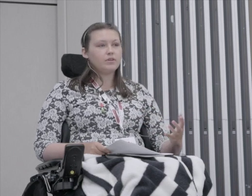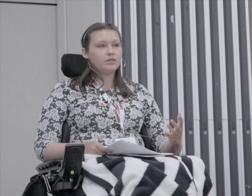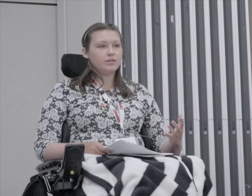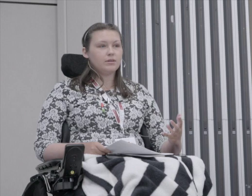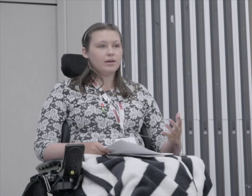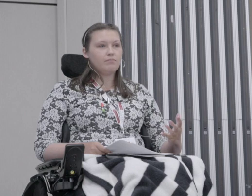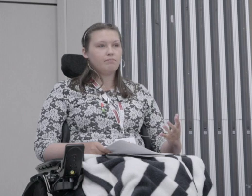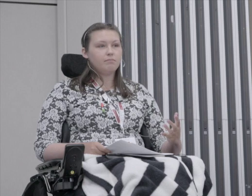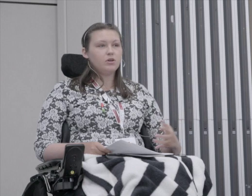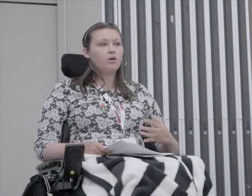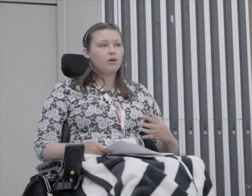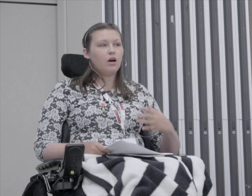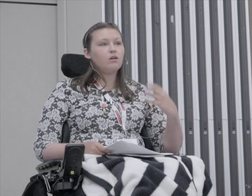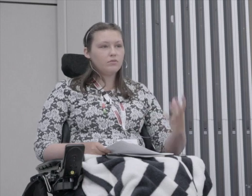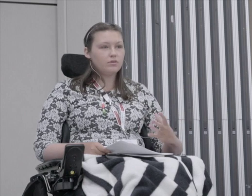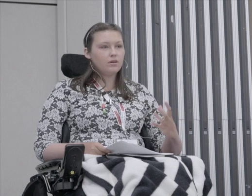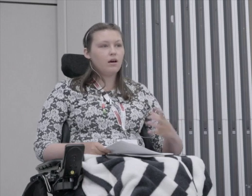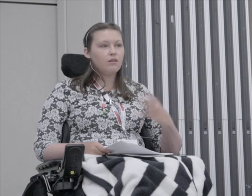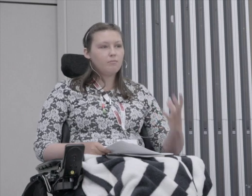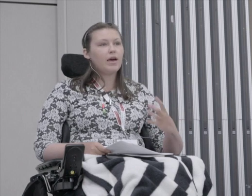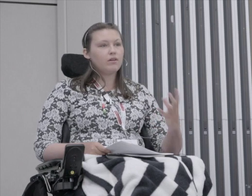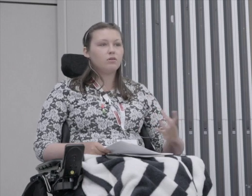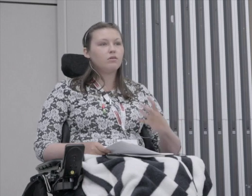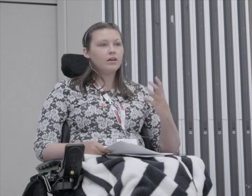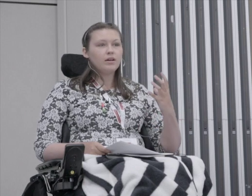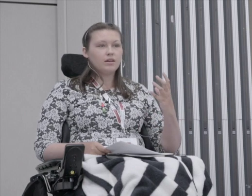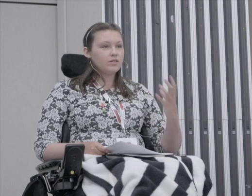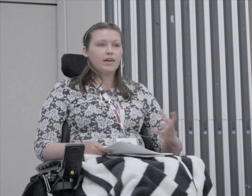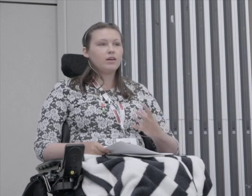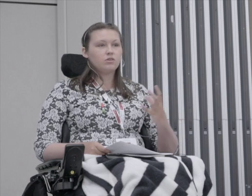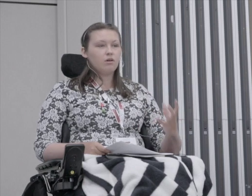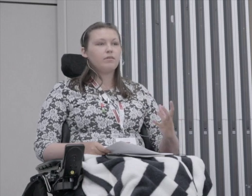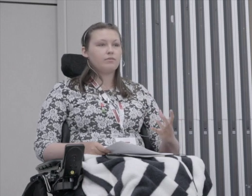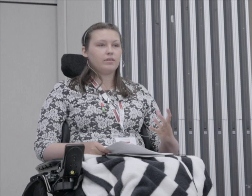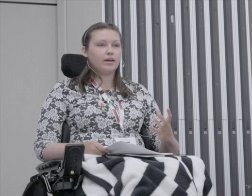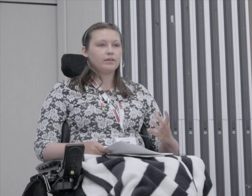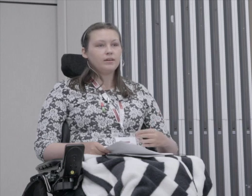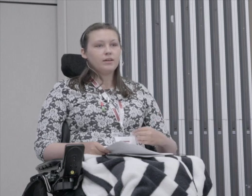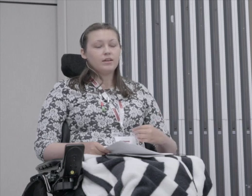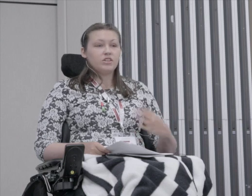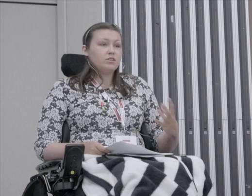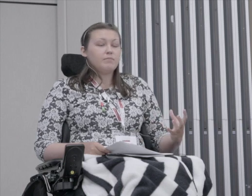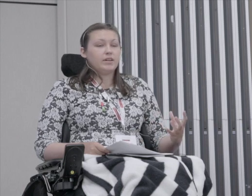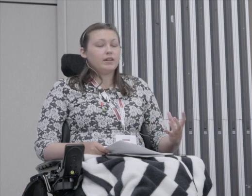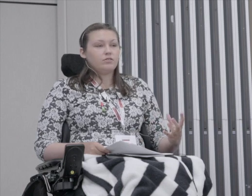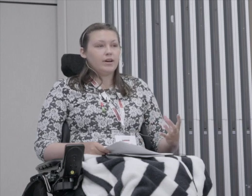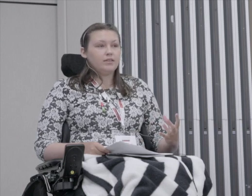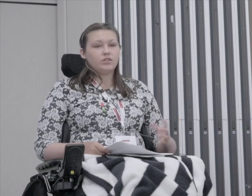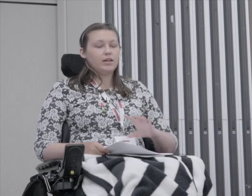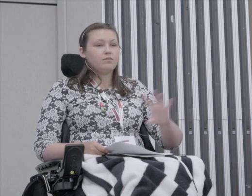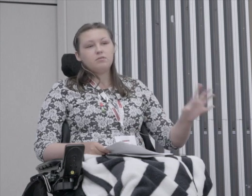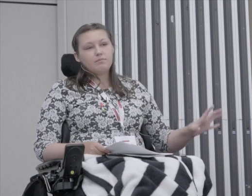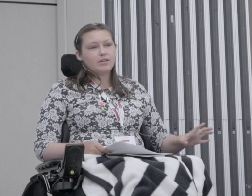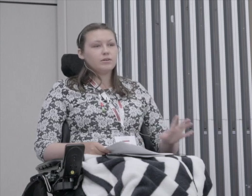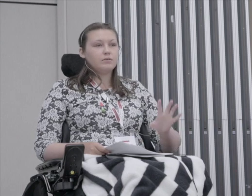the confidence to do it, but not overbearing or, you know, taking control of everything. And she's not medically trained,